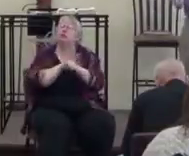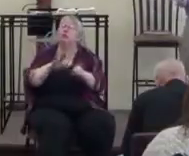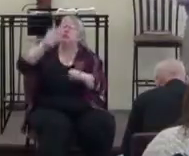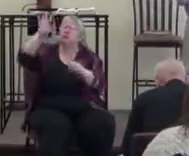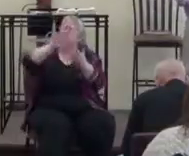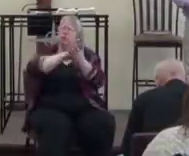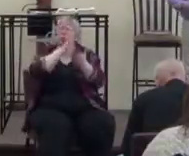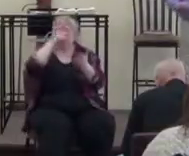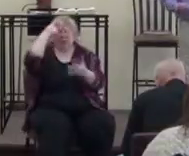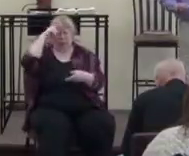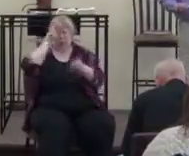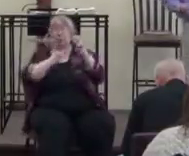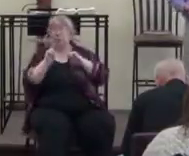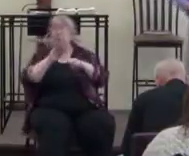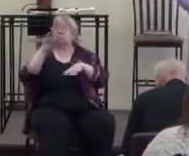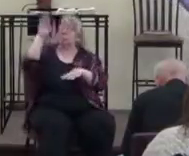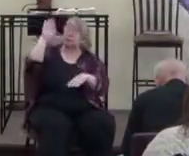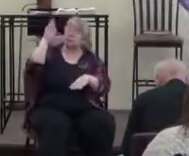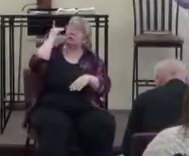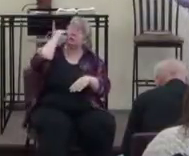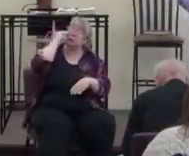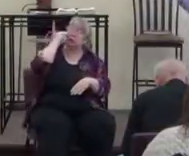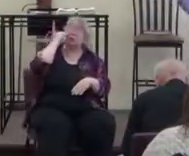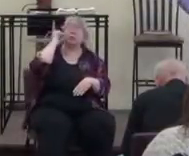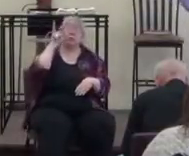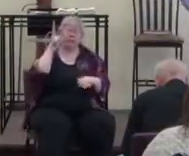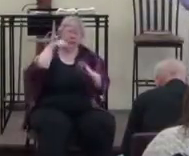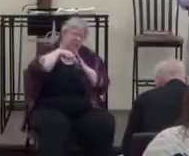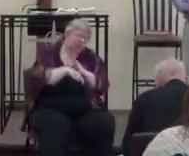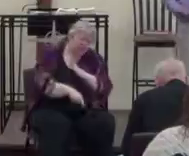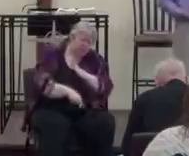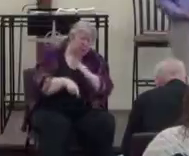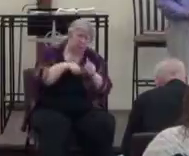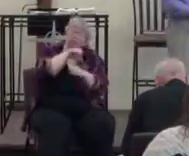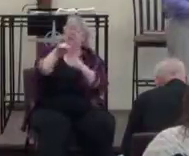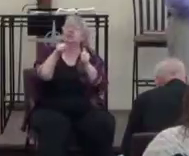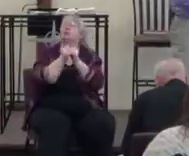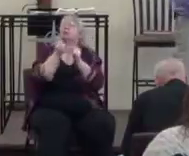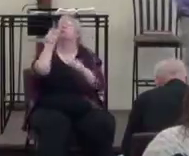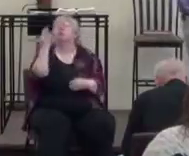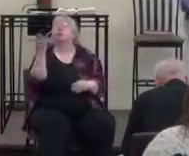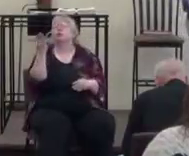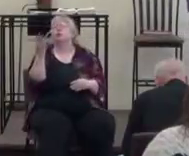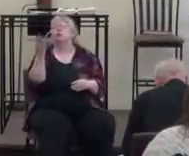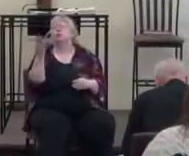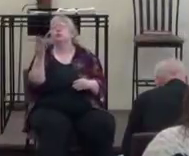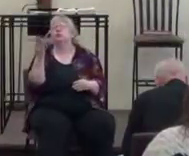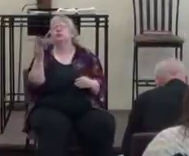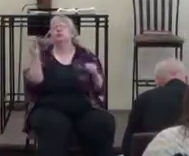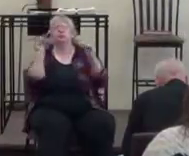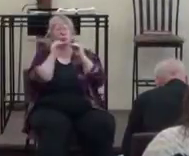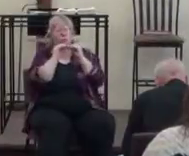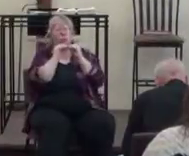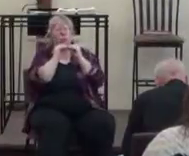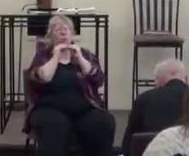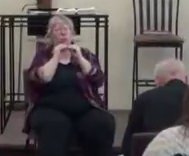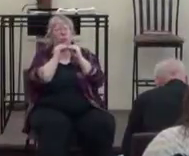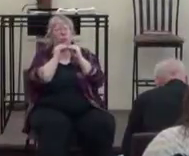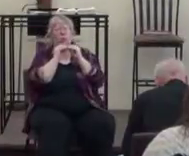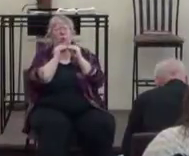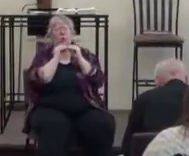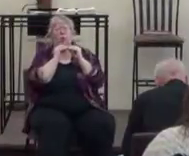hands today, that know that, God, they just need a deeper fellowship with you, a deeper walk with you, God, more communion with you.